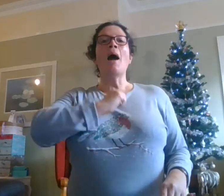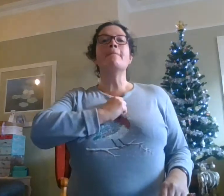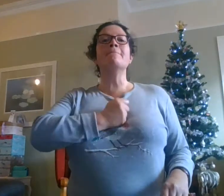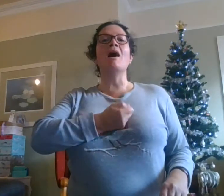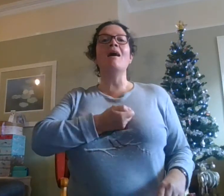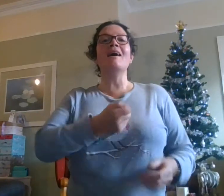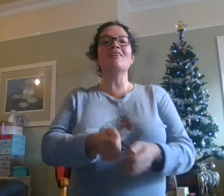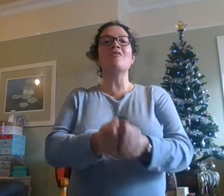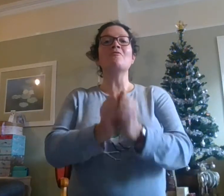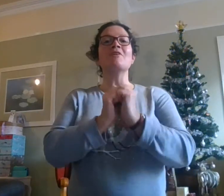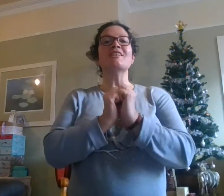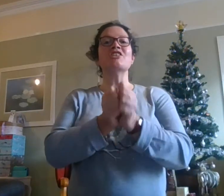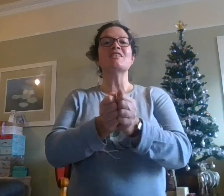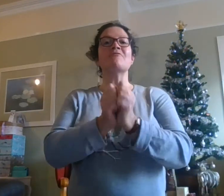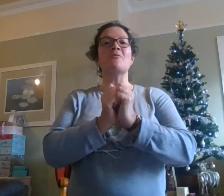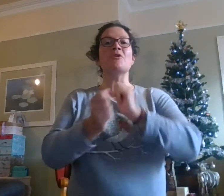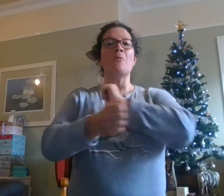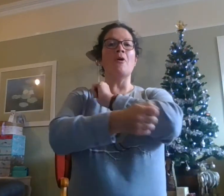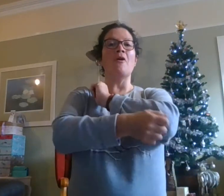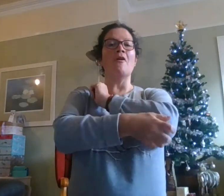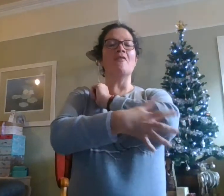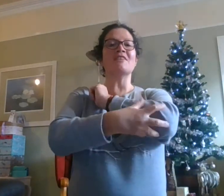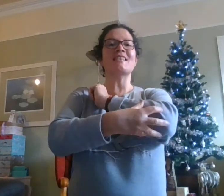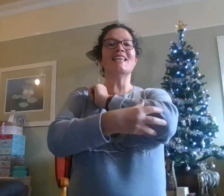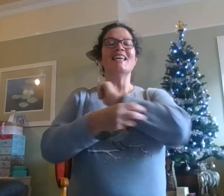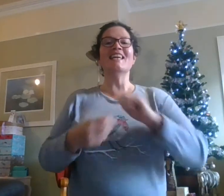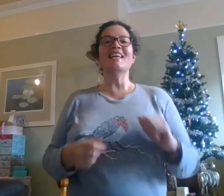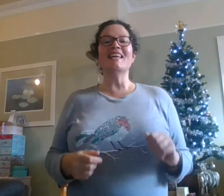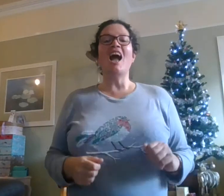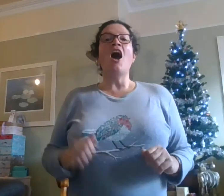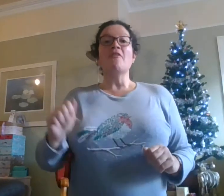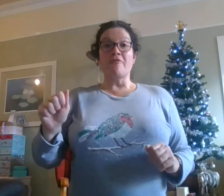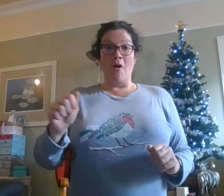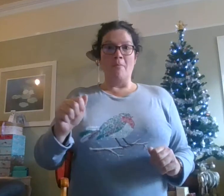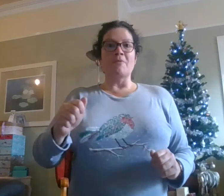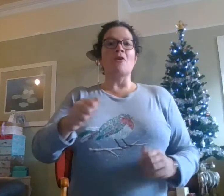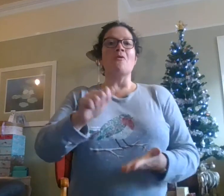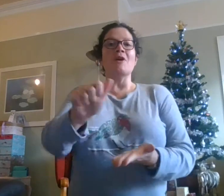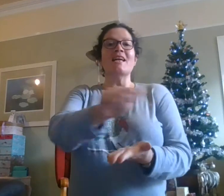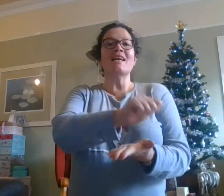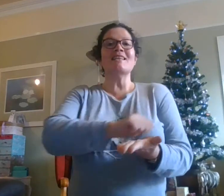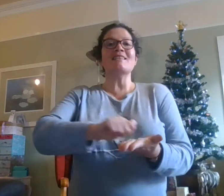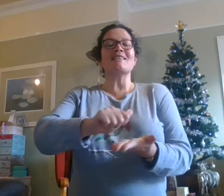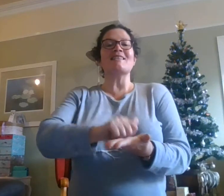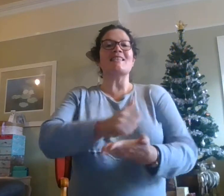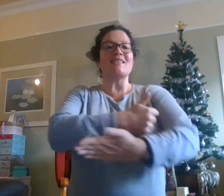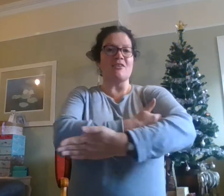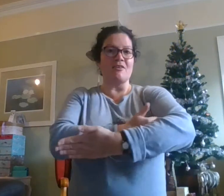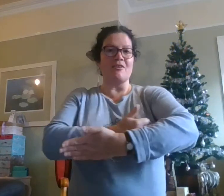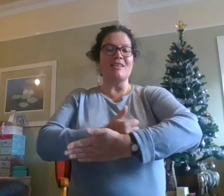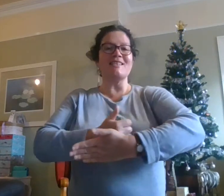mine are riches from your poverty from your innocence eternity